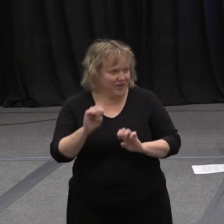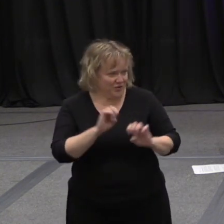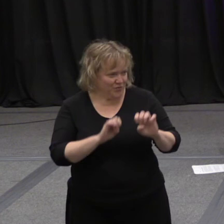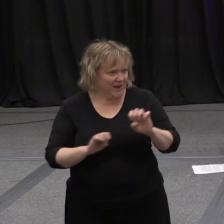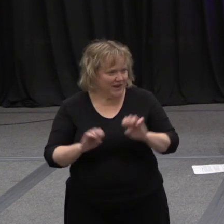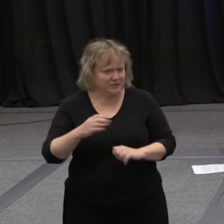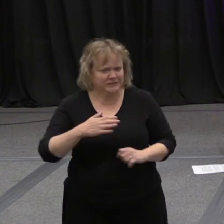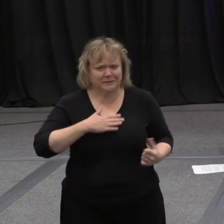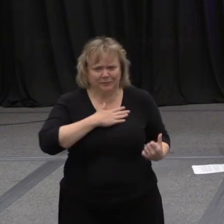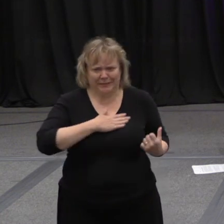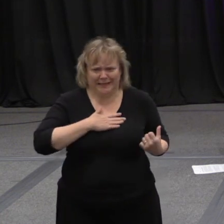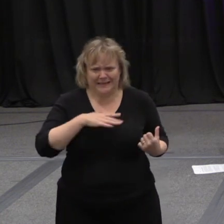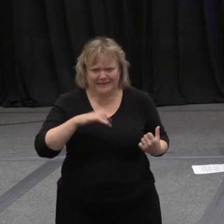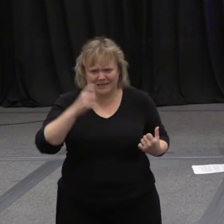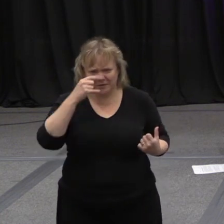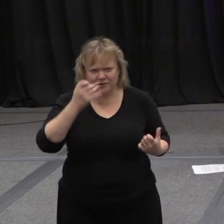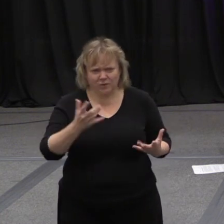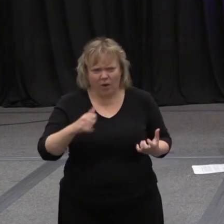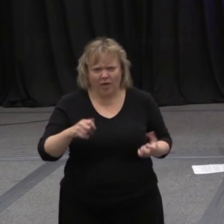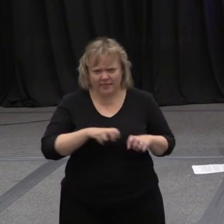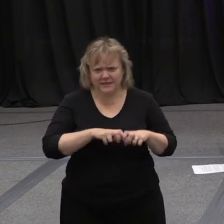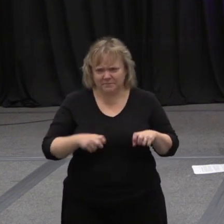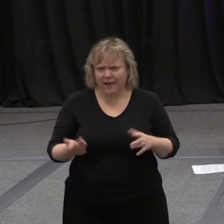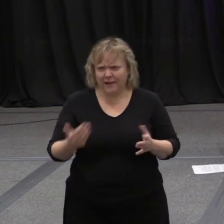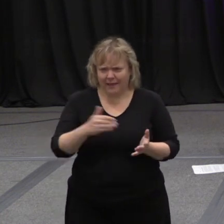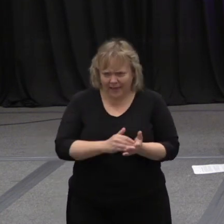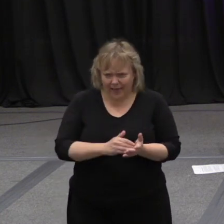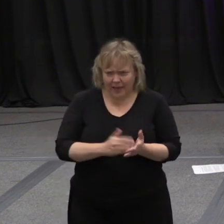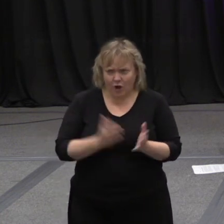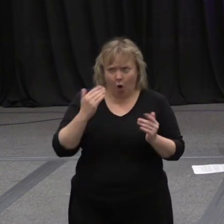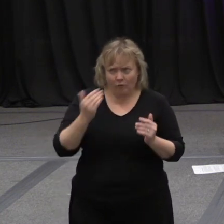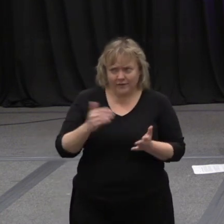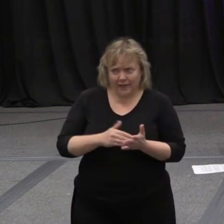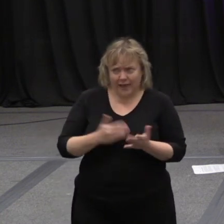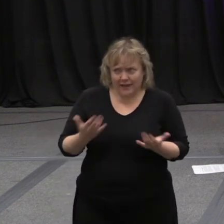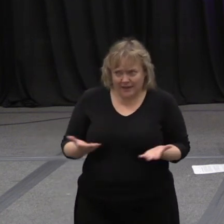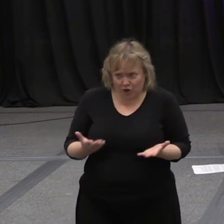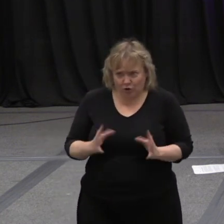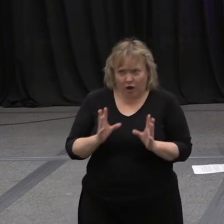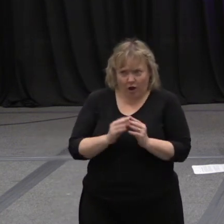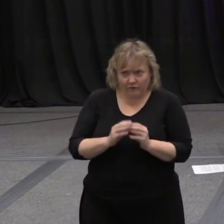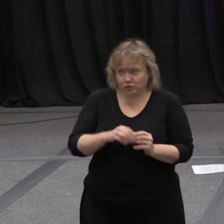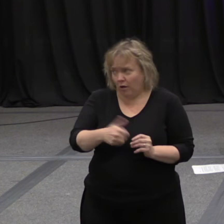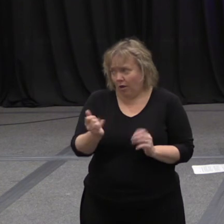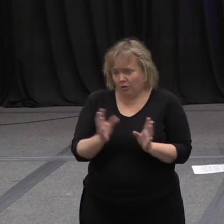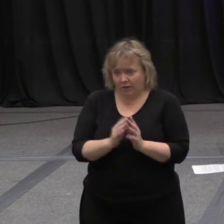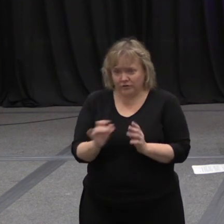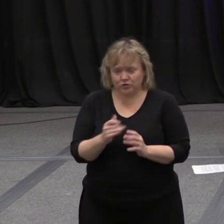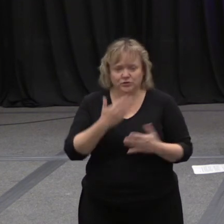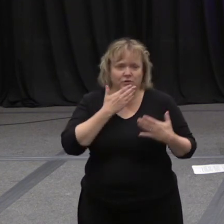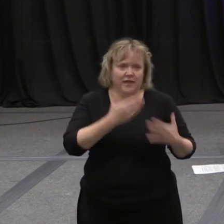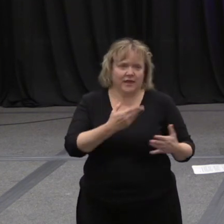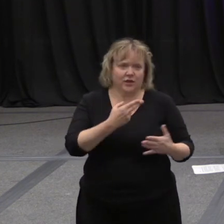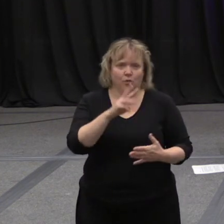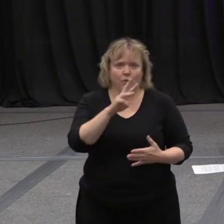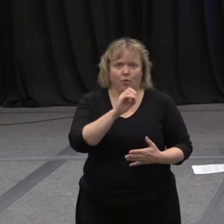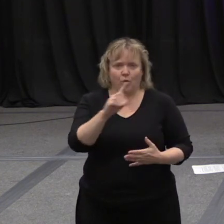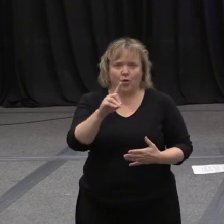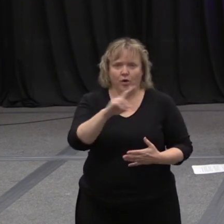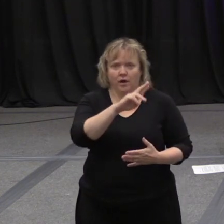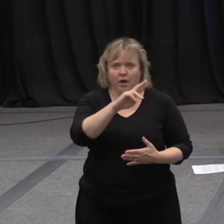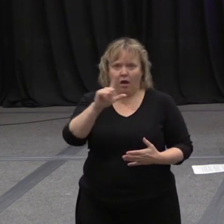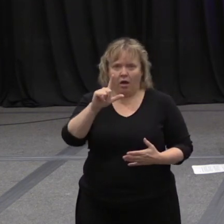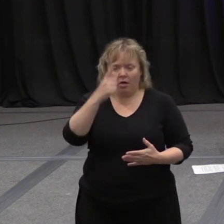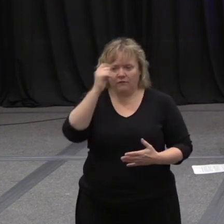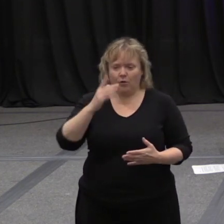Please do, because we hope to give this talk again, hopefully here, hopefully other places. Thank you, Woodhull, for having us and hosting this, because